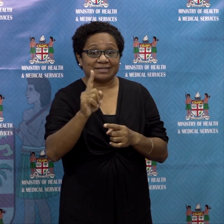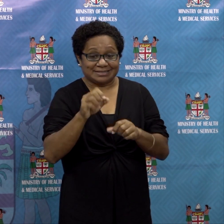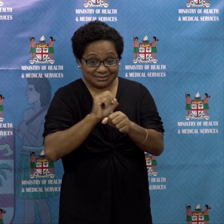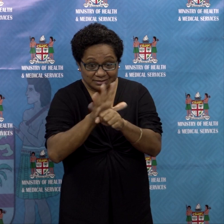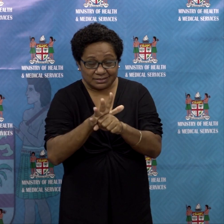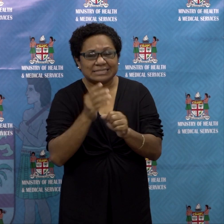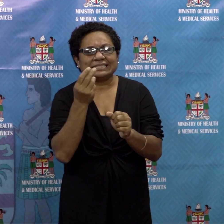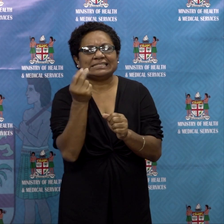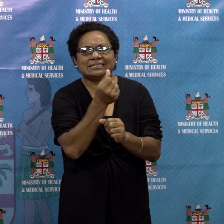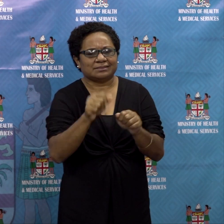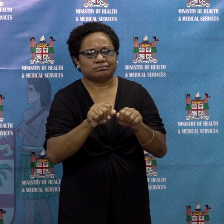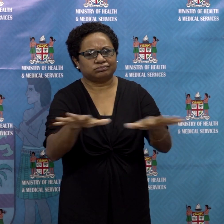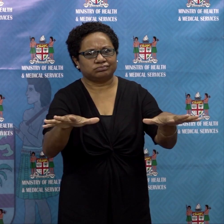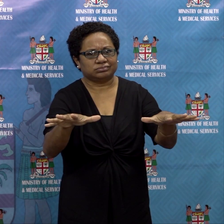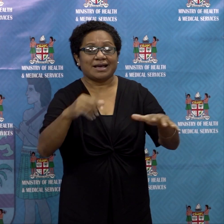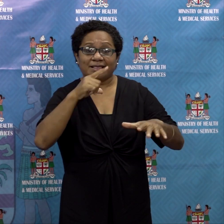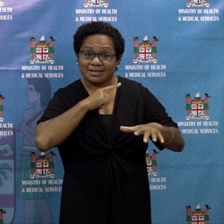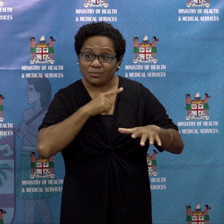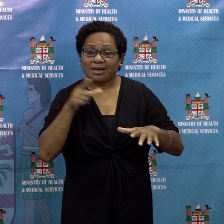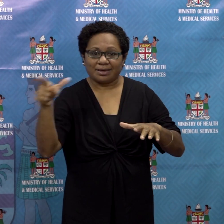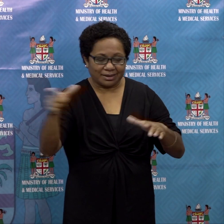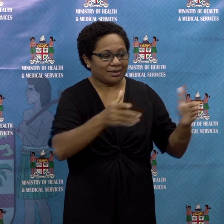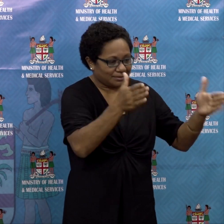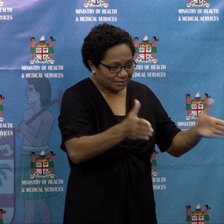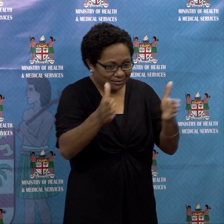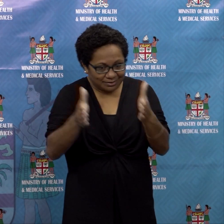is transmitted and why restrictions are in place.